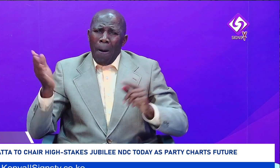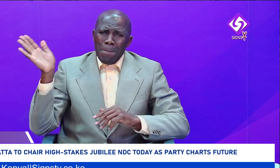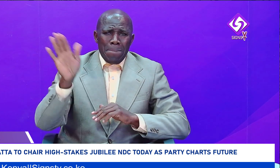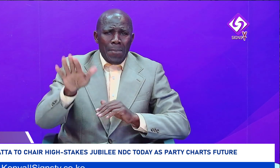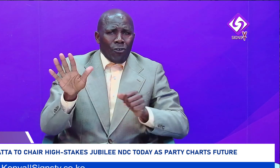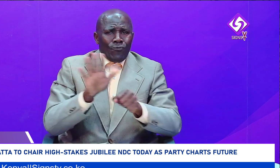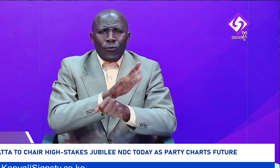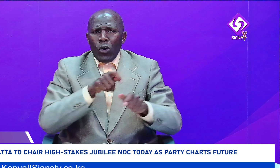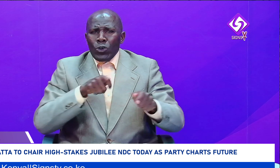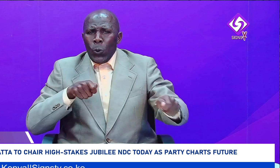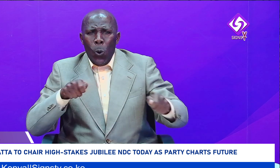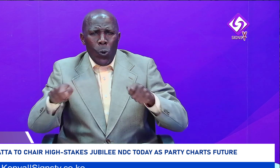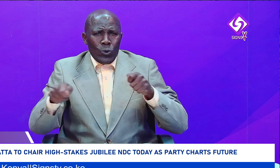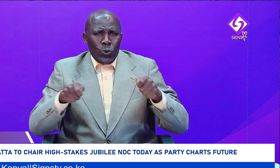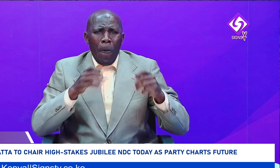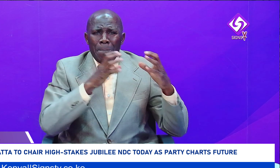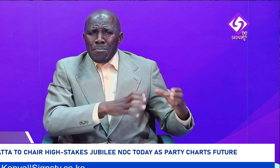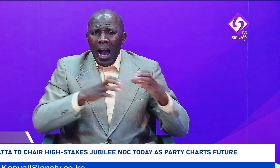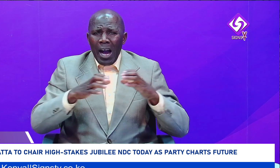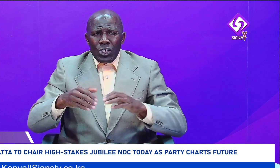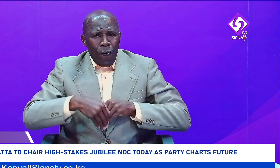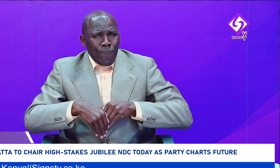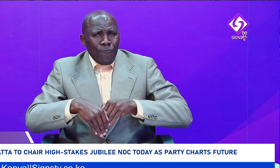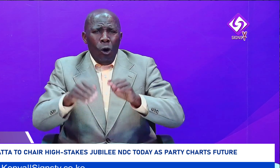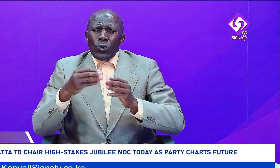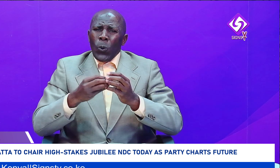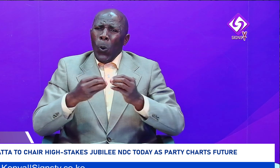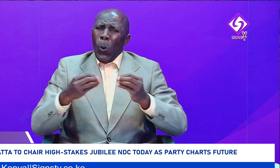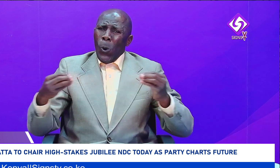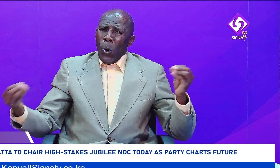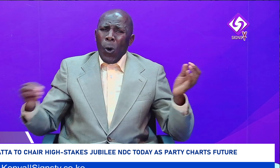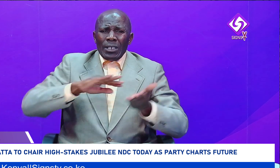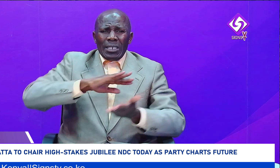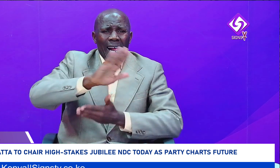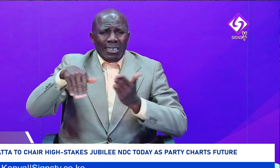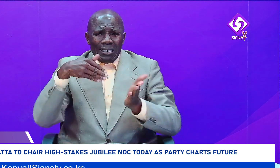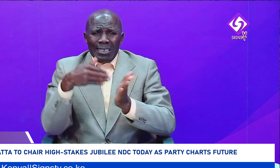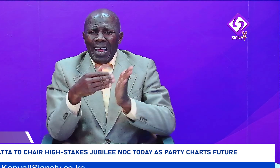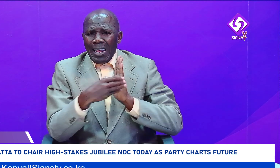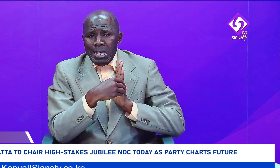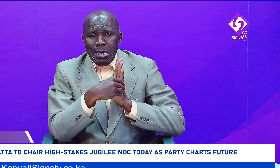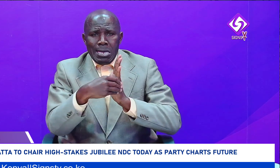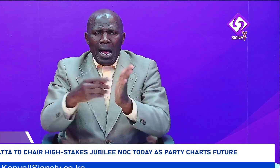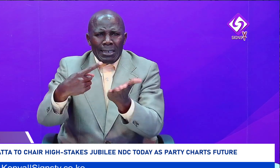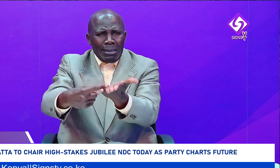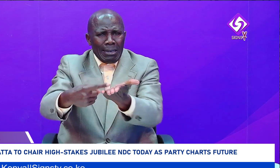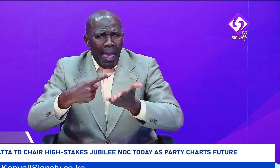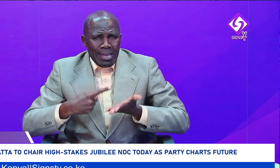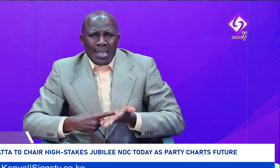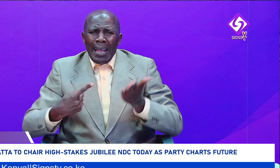The high-stakes meeting comes after Uhuru Kenyatta successfully claimed back full control of the party following a long